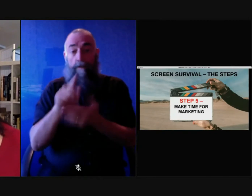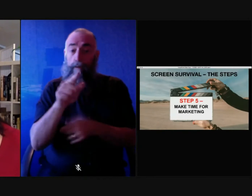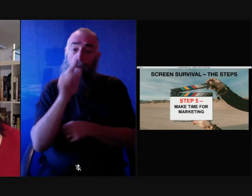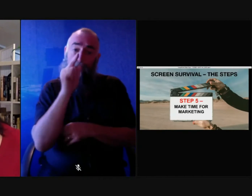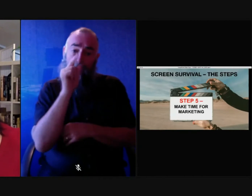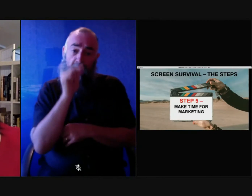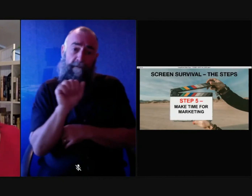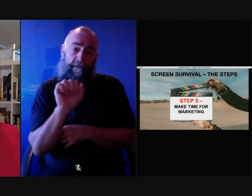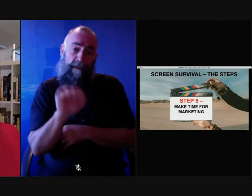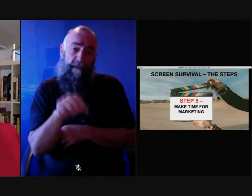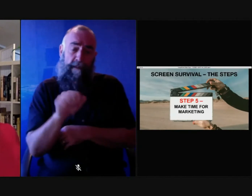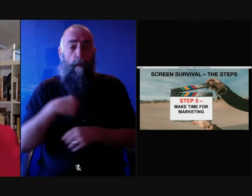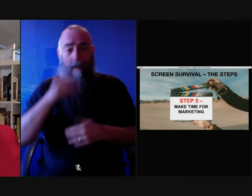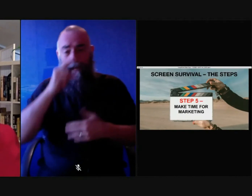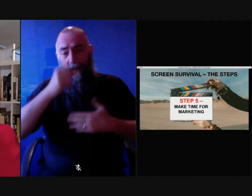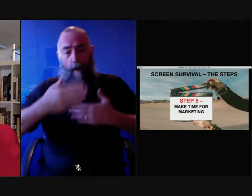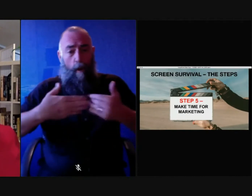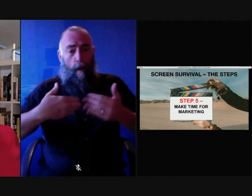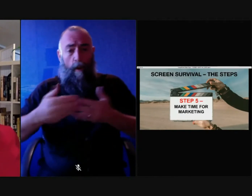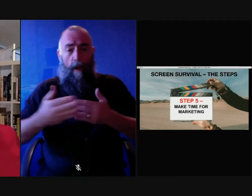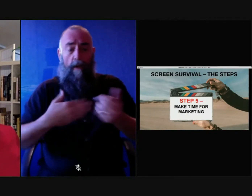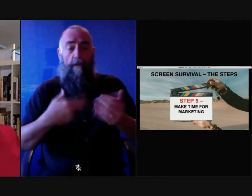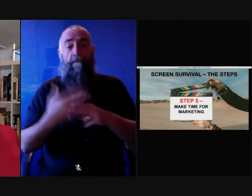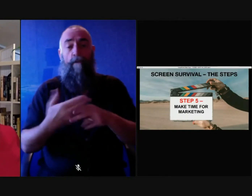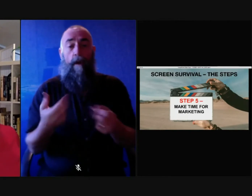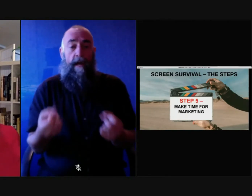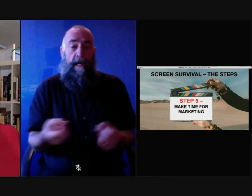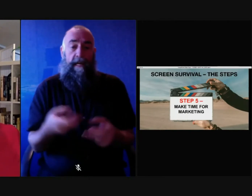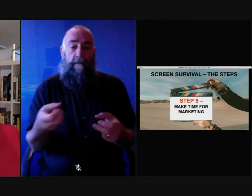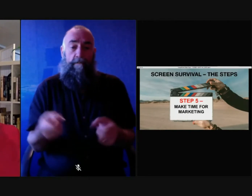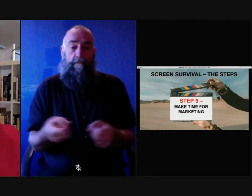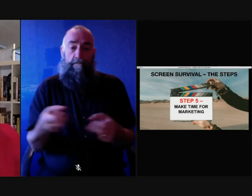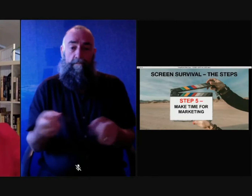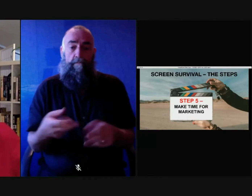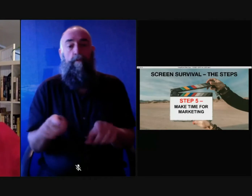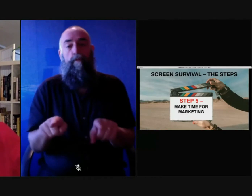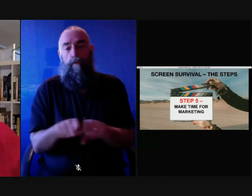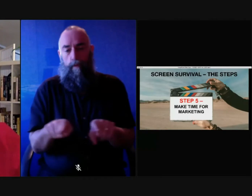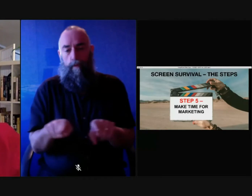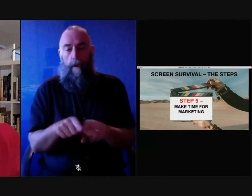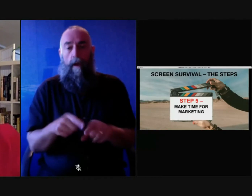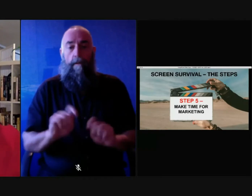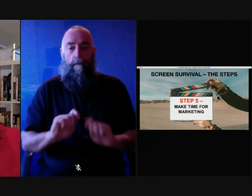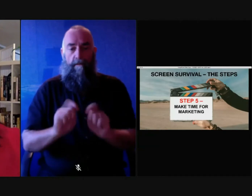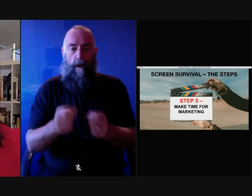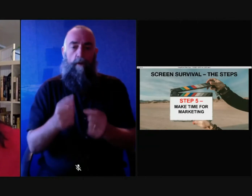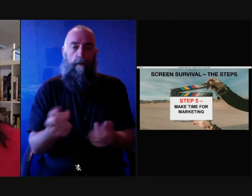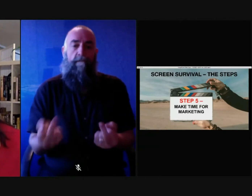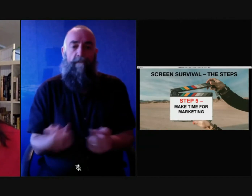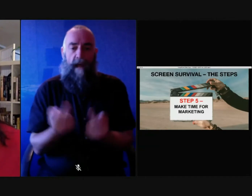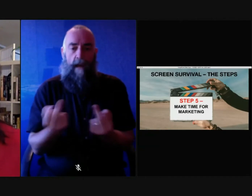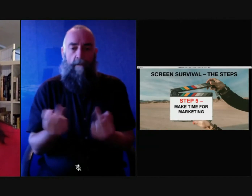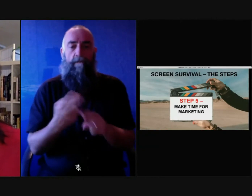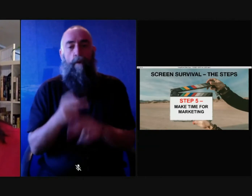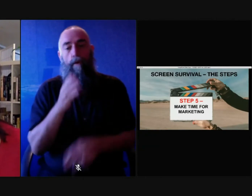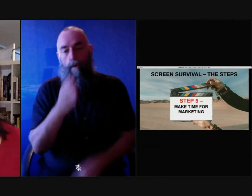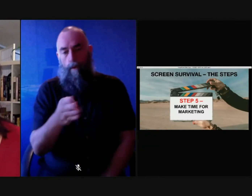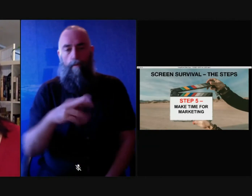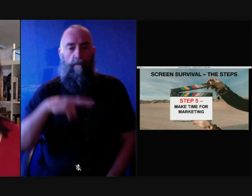can also arrange for a closed caption version of this webinar to be available as well, Riona. So no